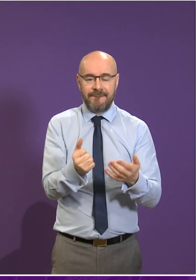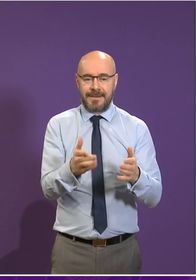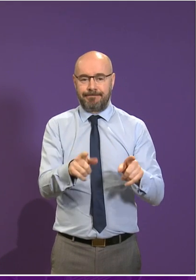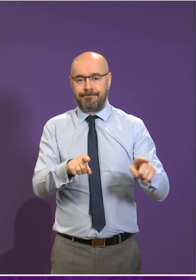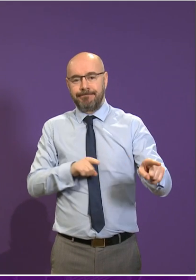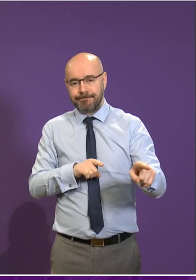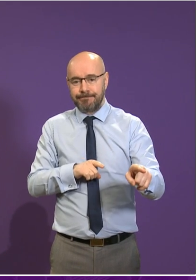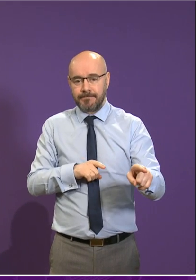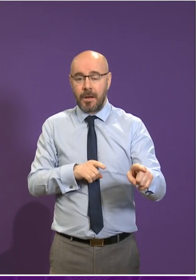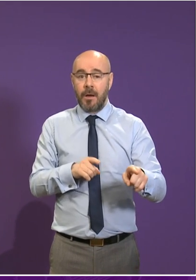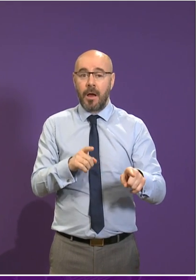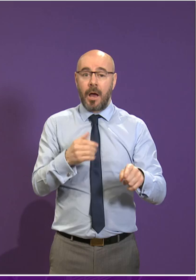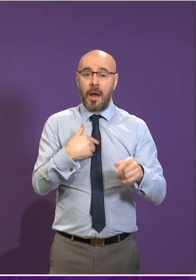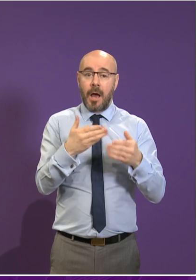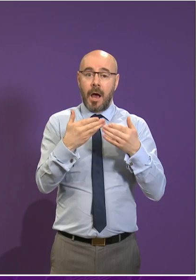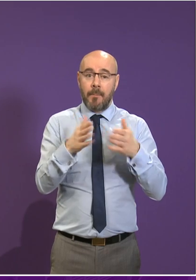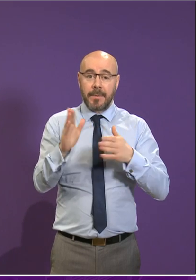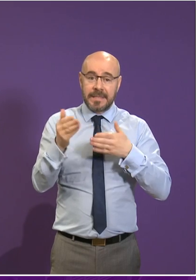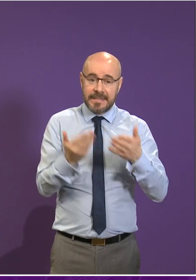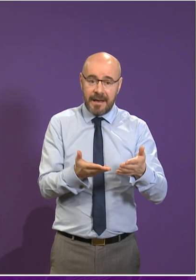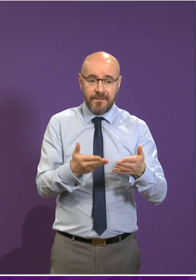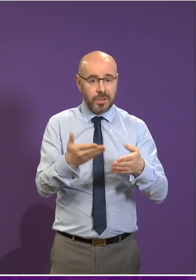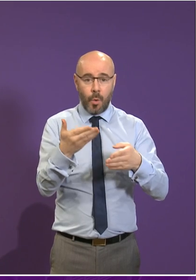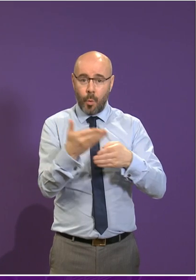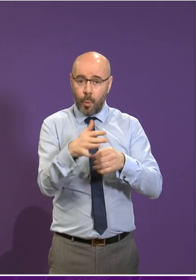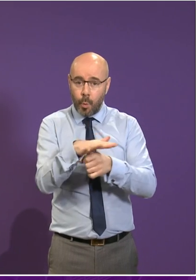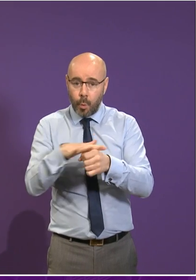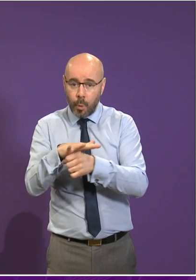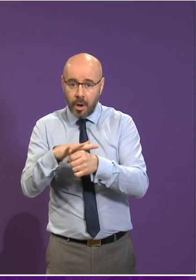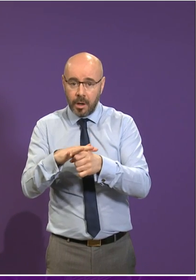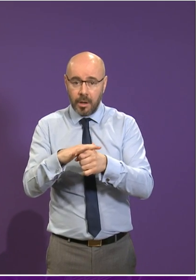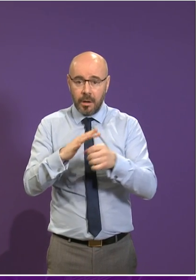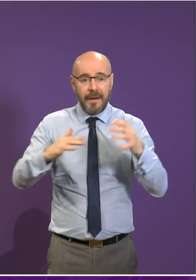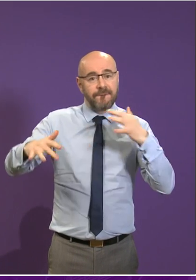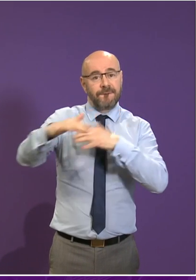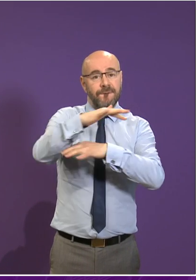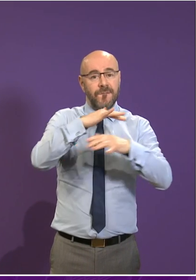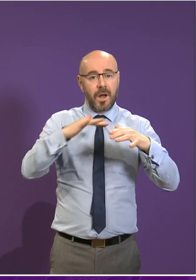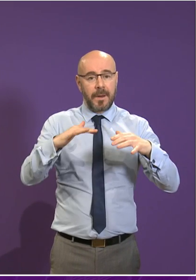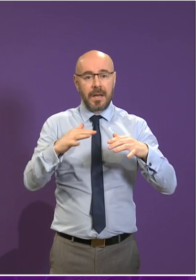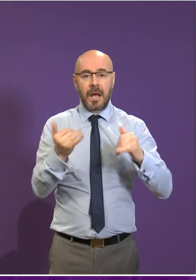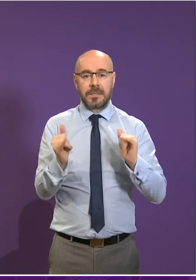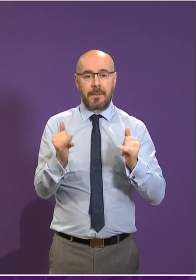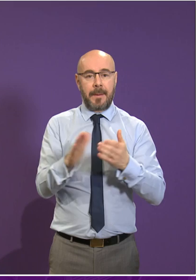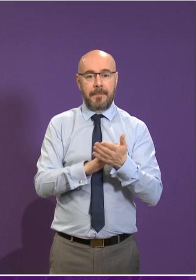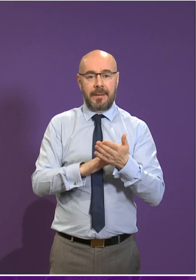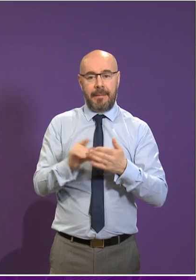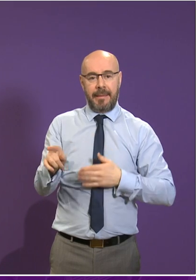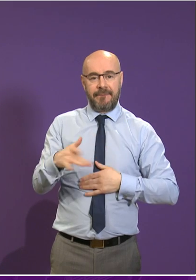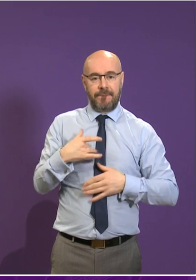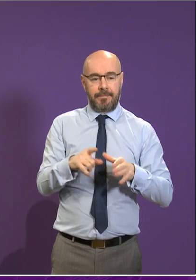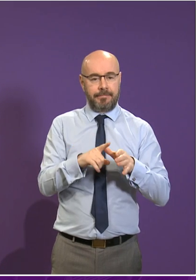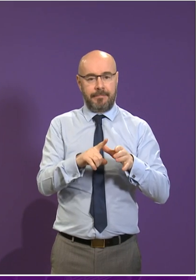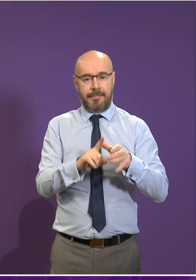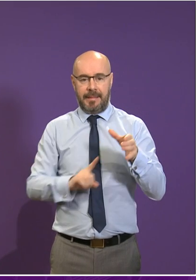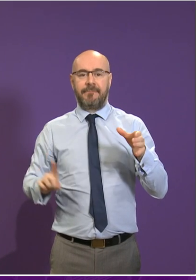way our public services, our workplaces, local environments are designed to operate can exclude people, and this is just quite